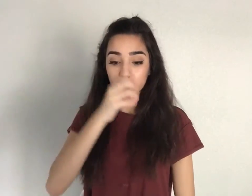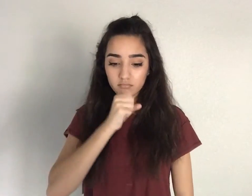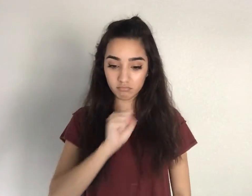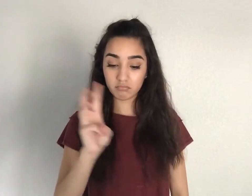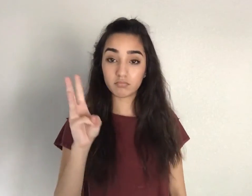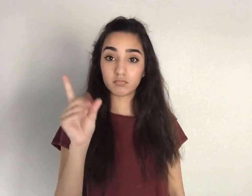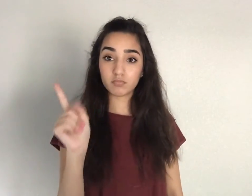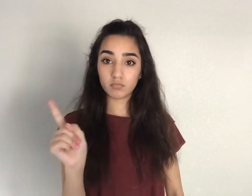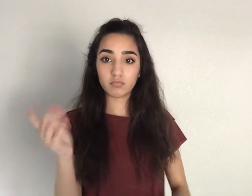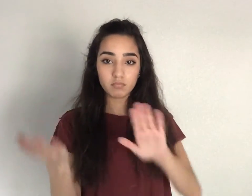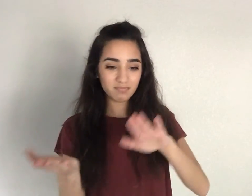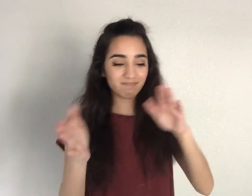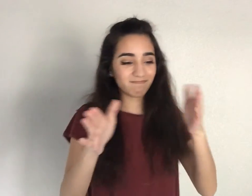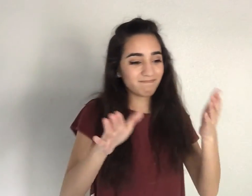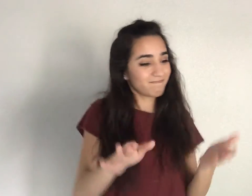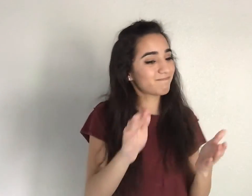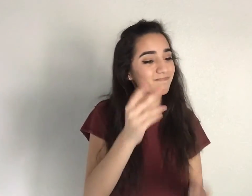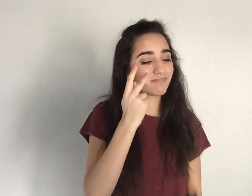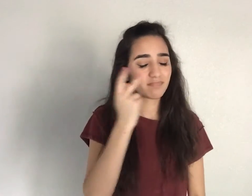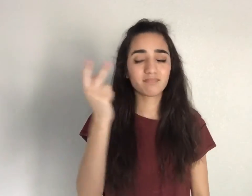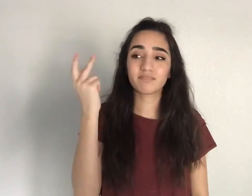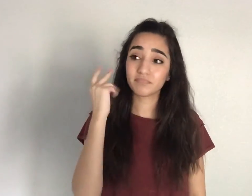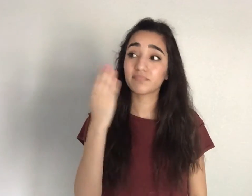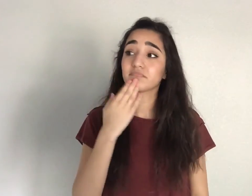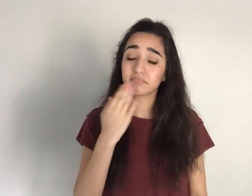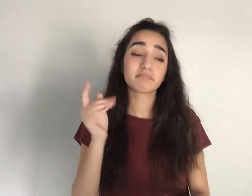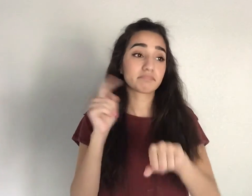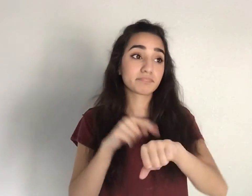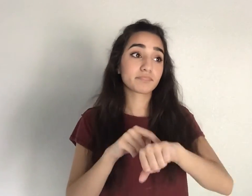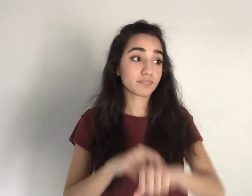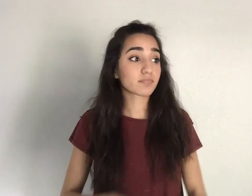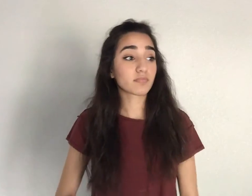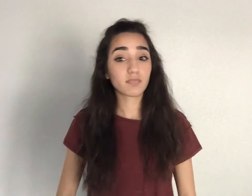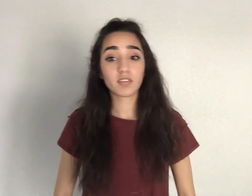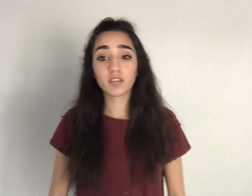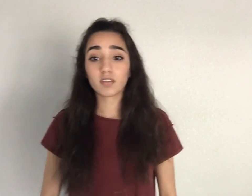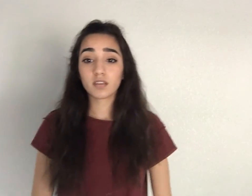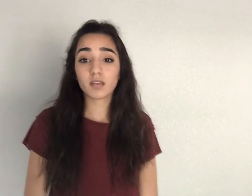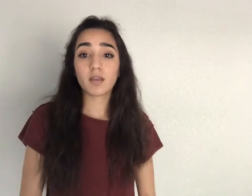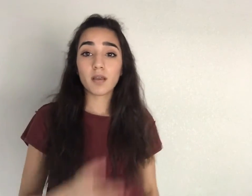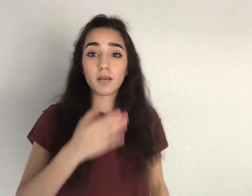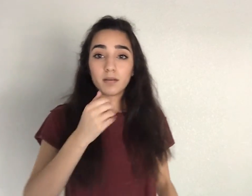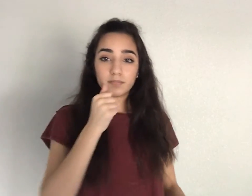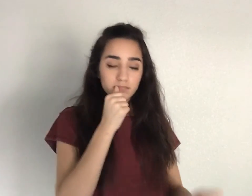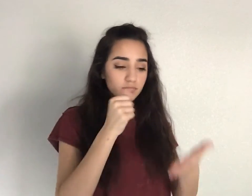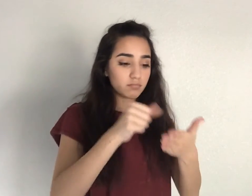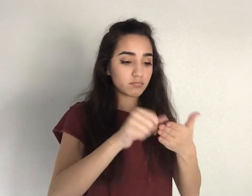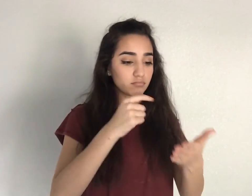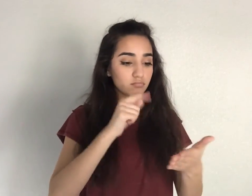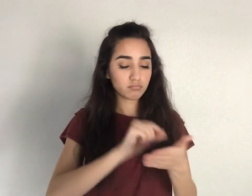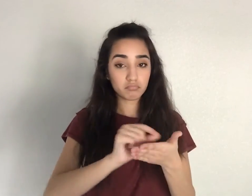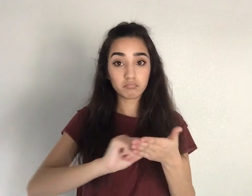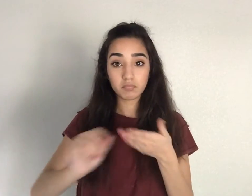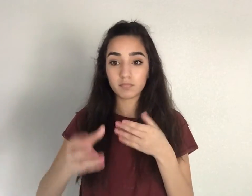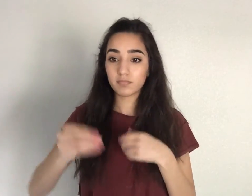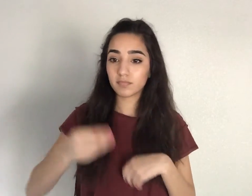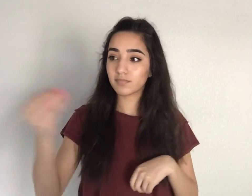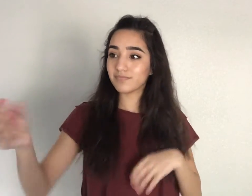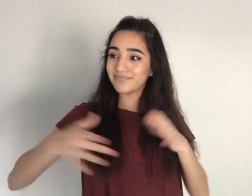got 61. Remember life, and then your life becomes a better one. I made a man so happy when I rode a